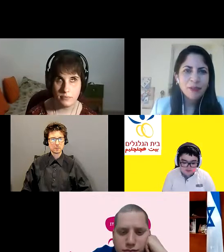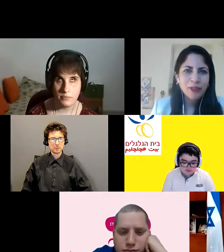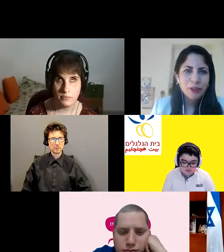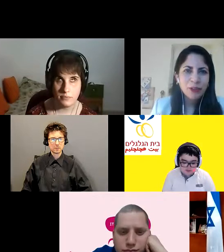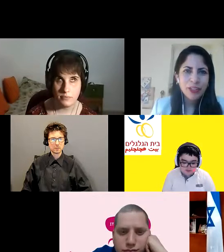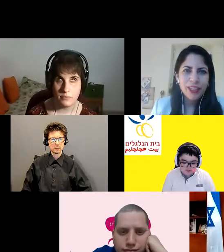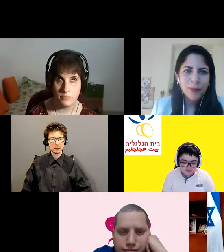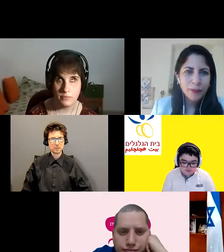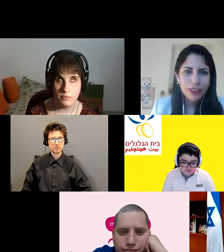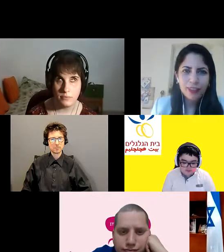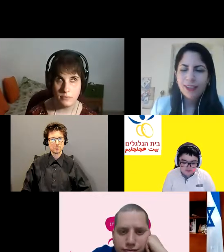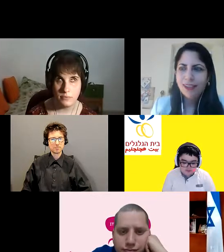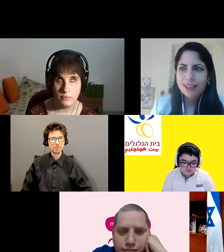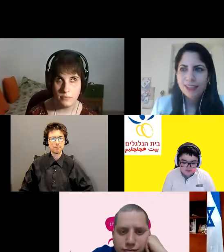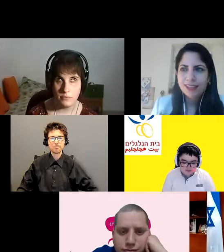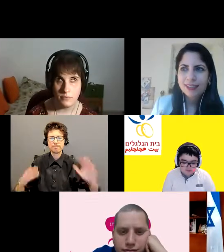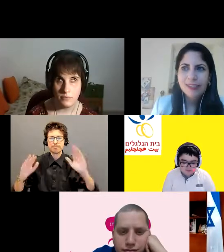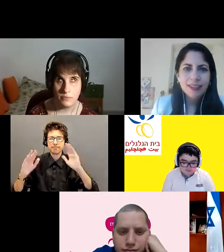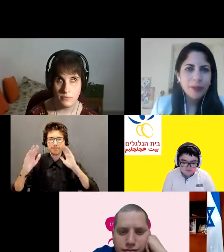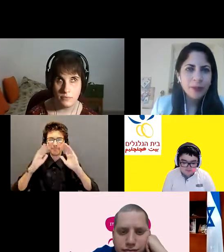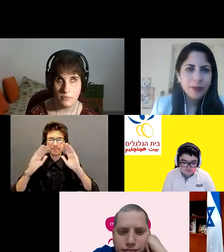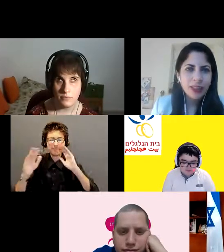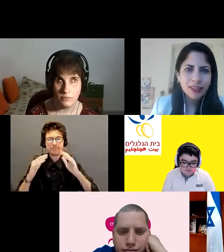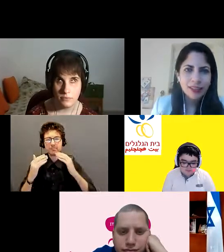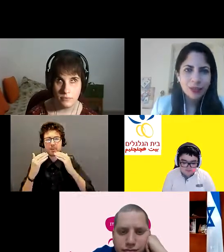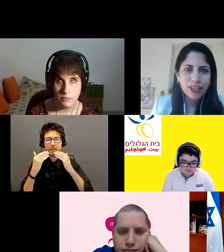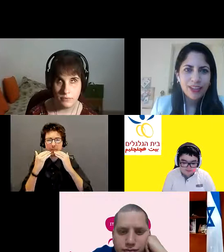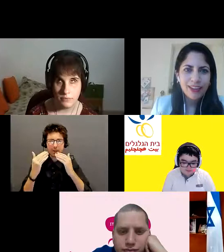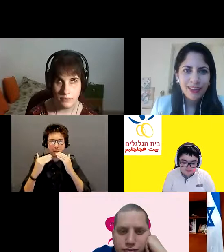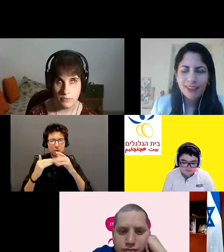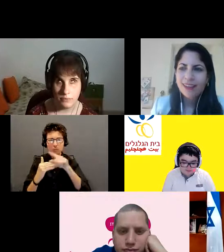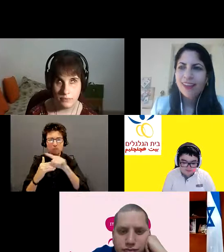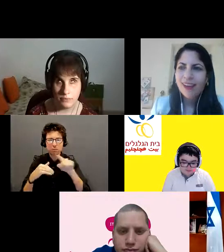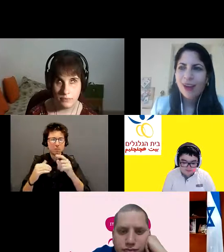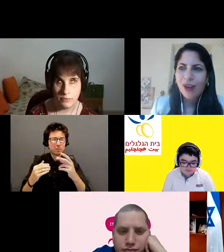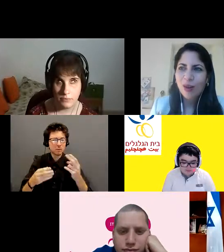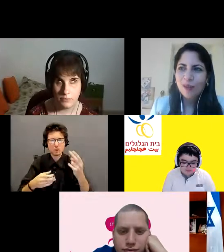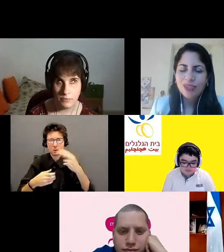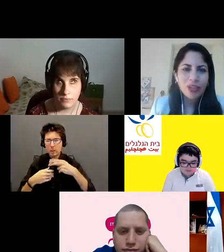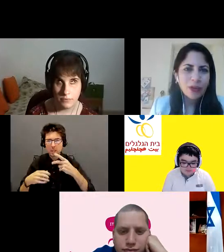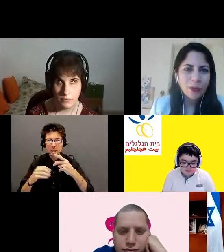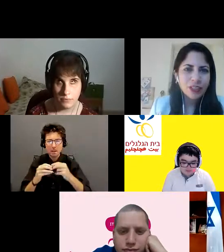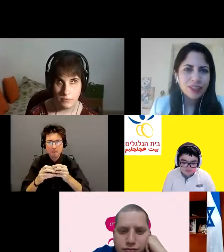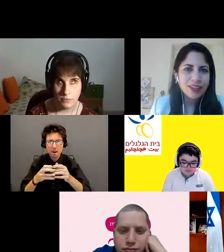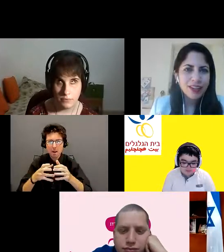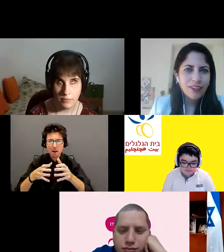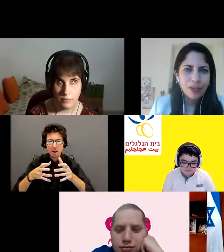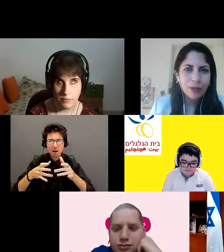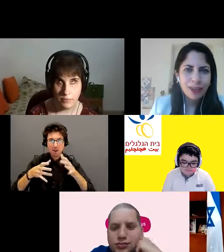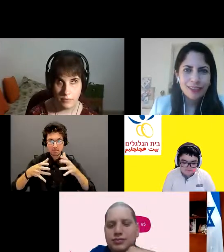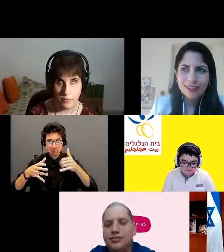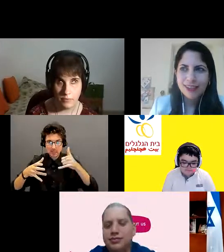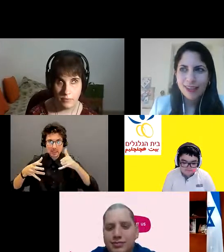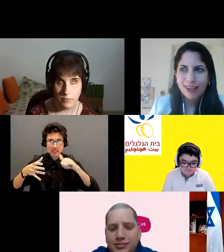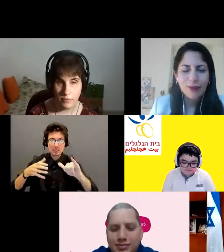Thank you everyone for joining. We still see people joining in. So we're just gonna give it a